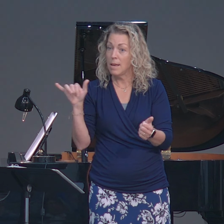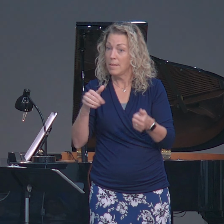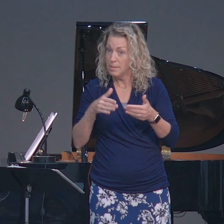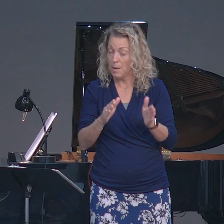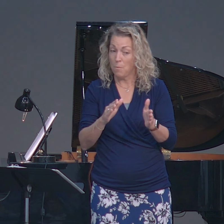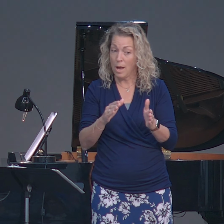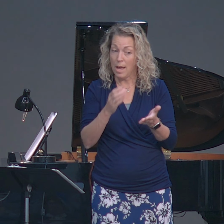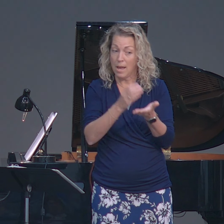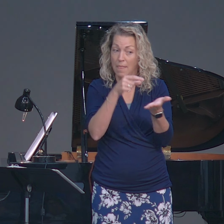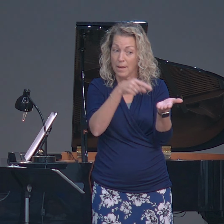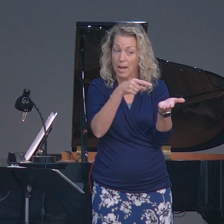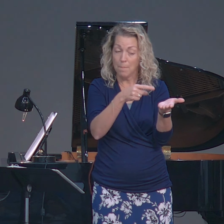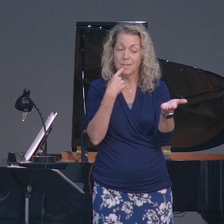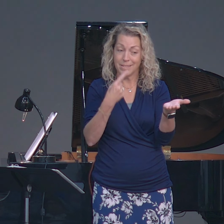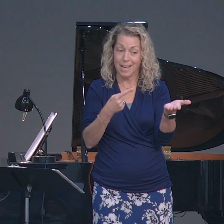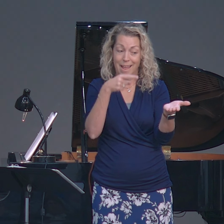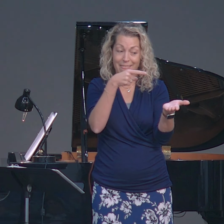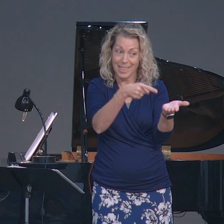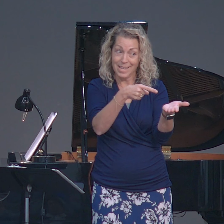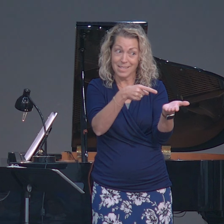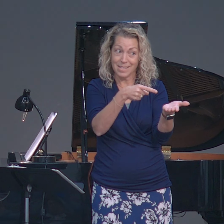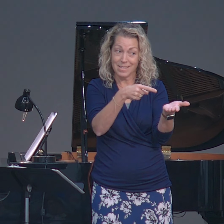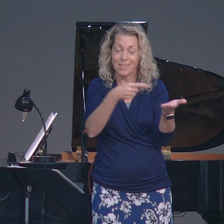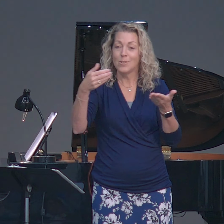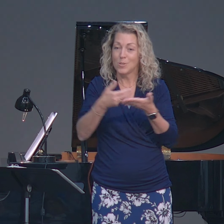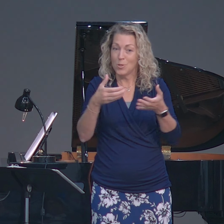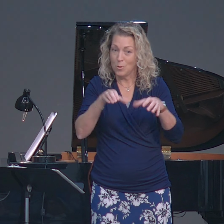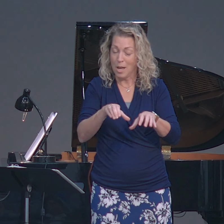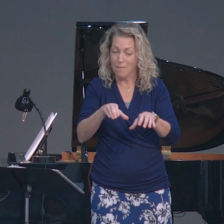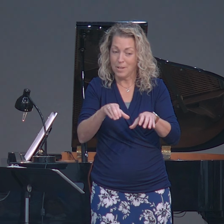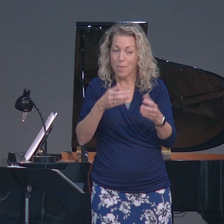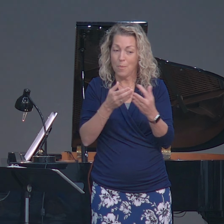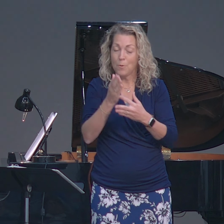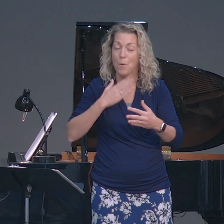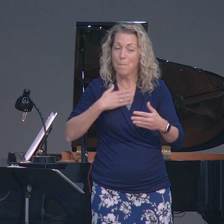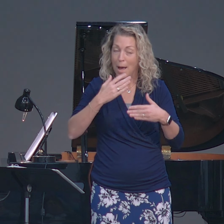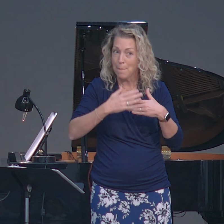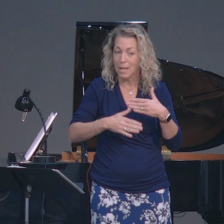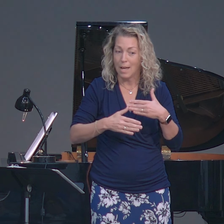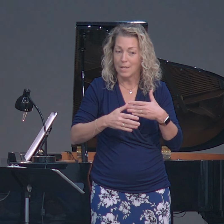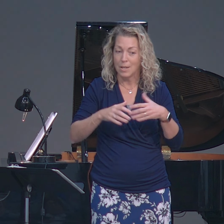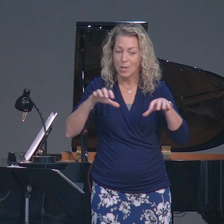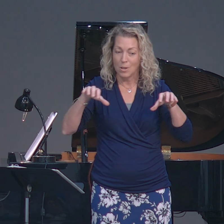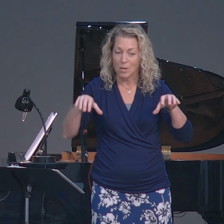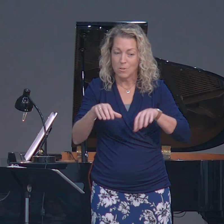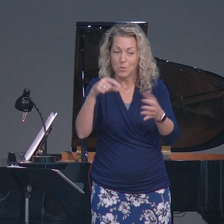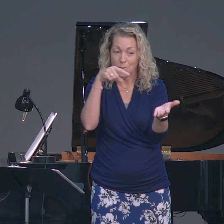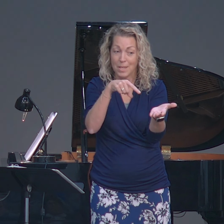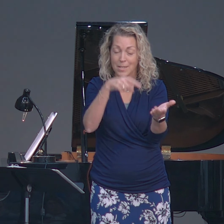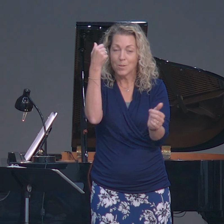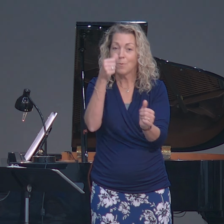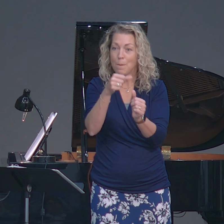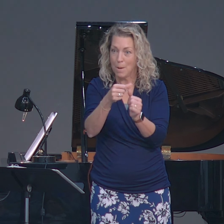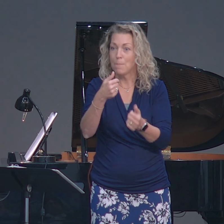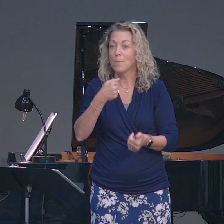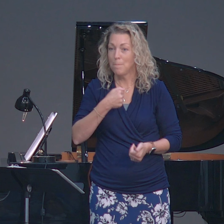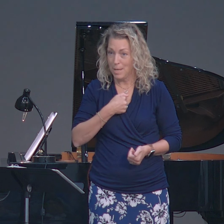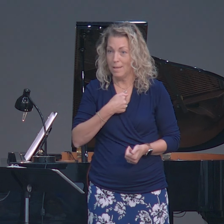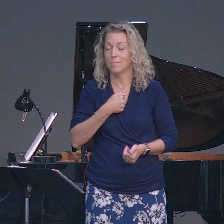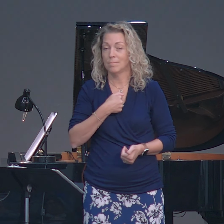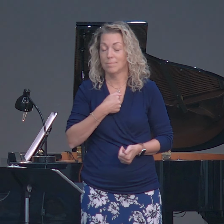he took the cup after supper, saying, 'This is the new covenant in my blood. Do this as often as you drink it in remembrance of